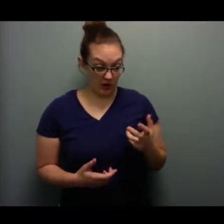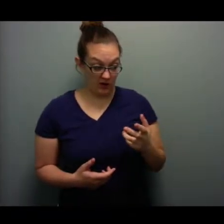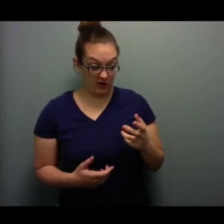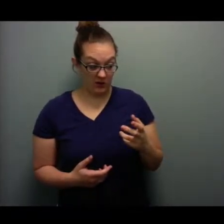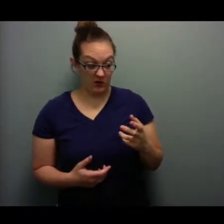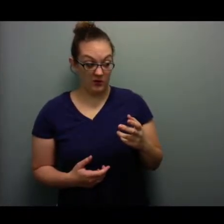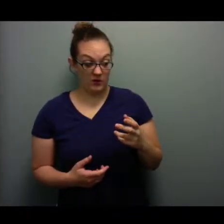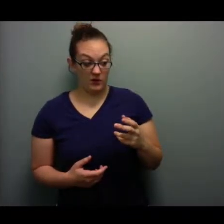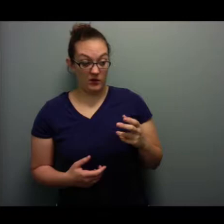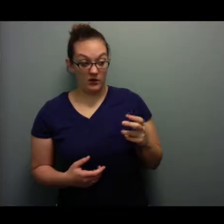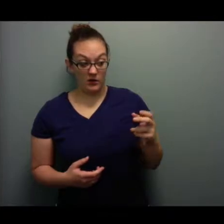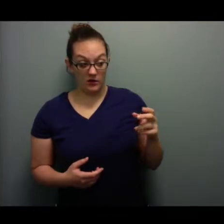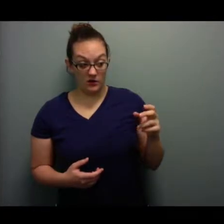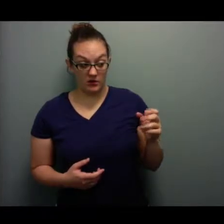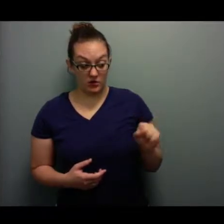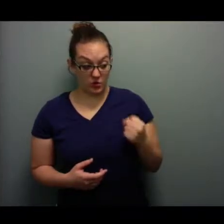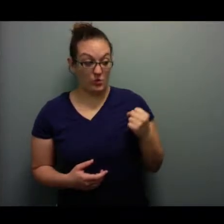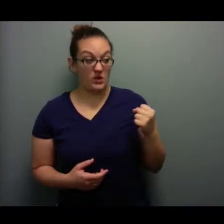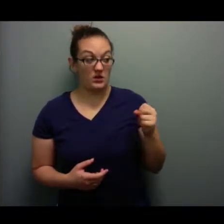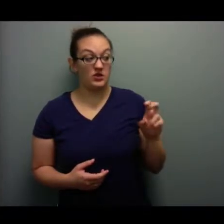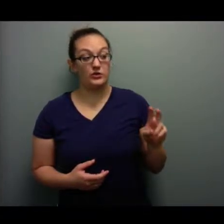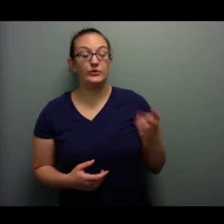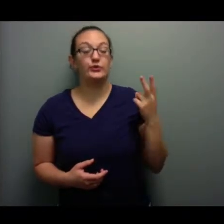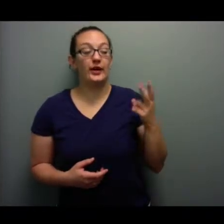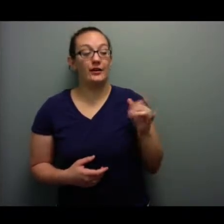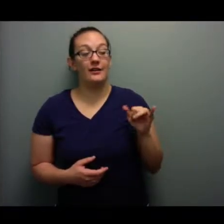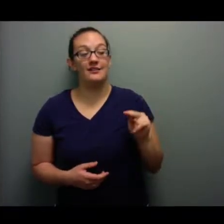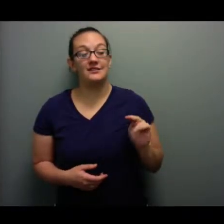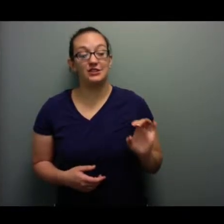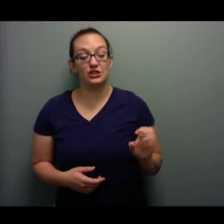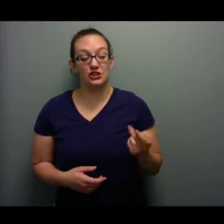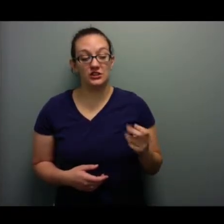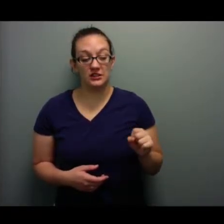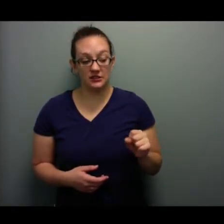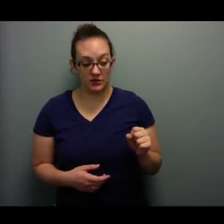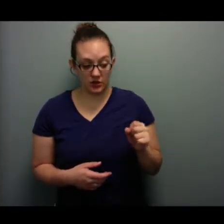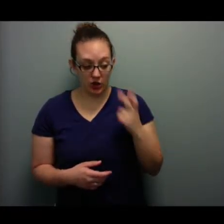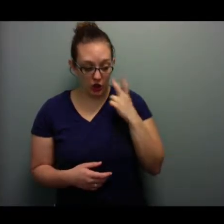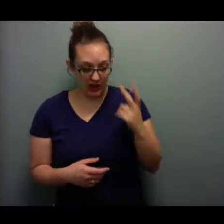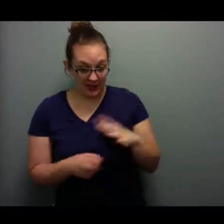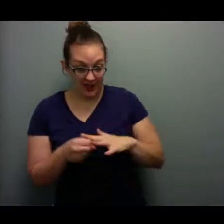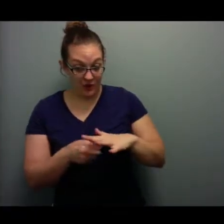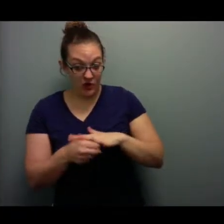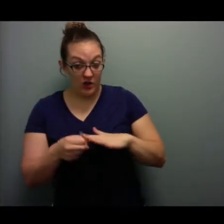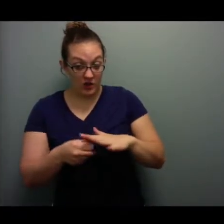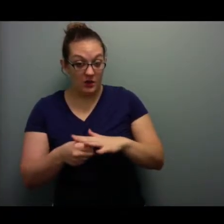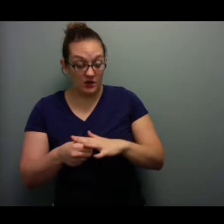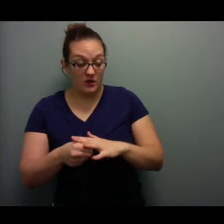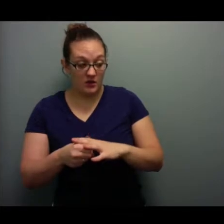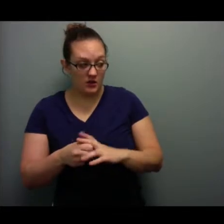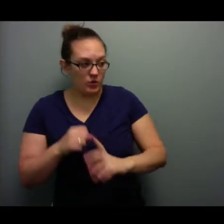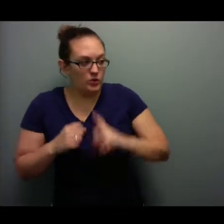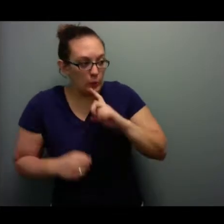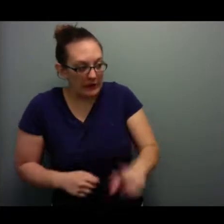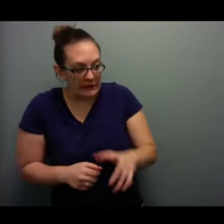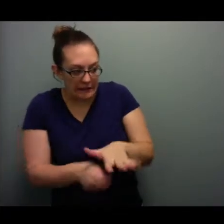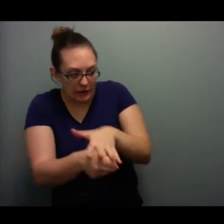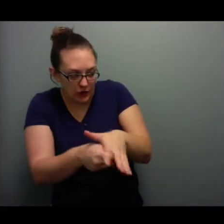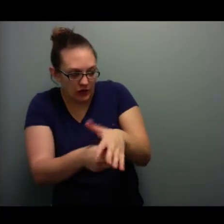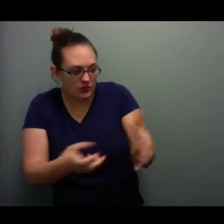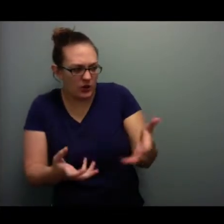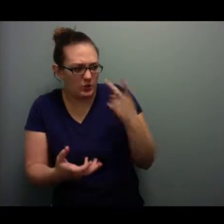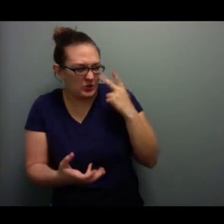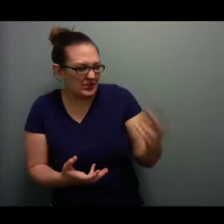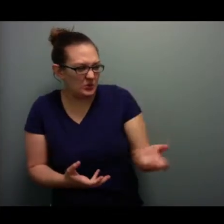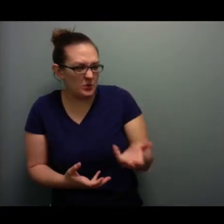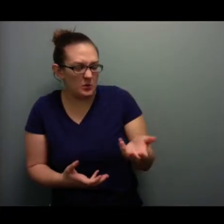looking at what's inside Area. the area, and what's the area? What actually is it? What are you